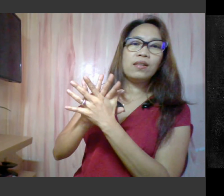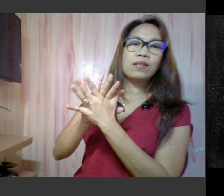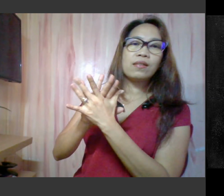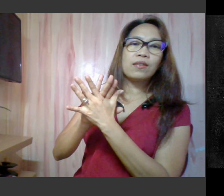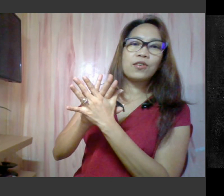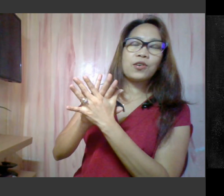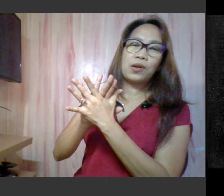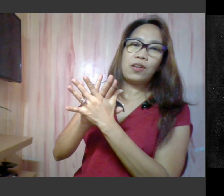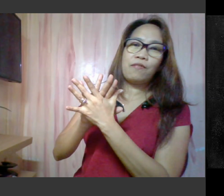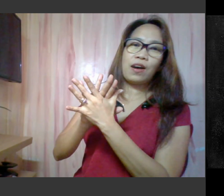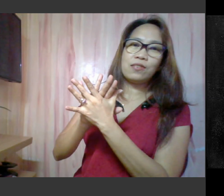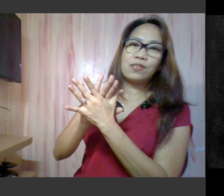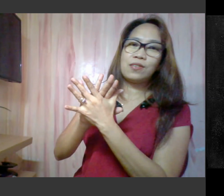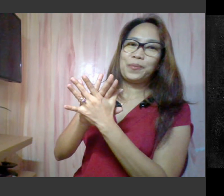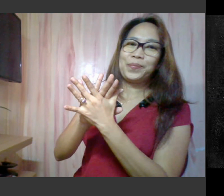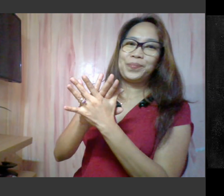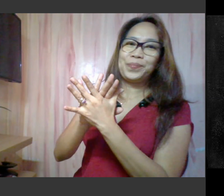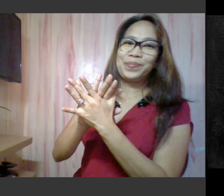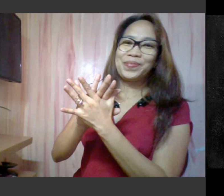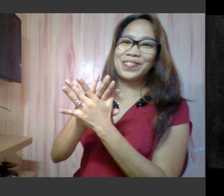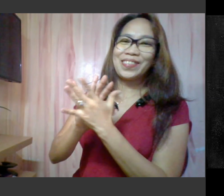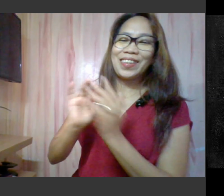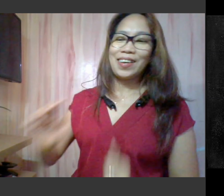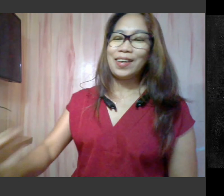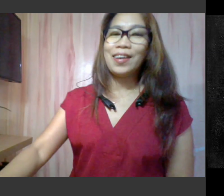wiggle, coronavirus.